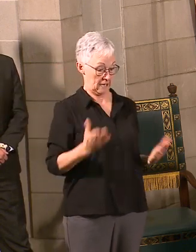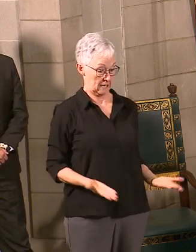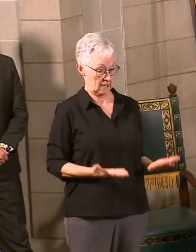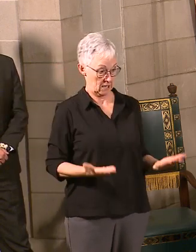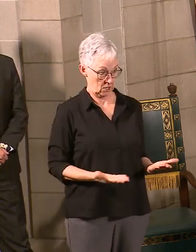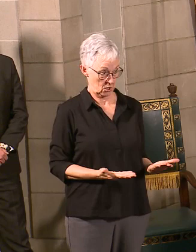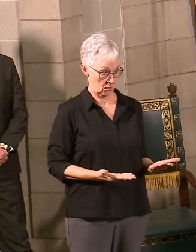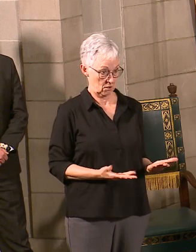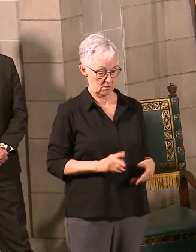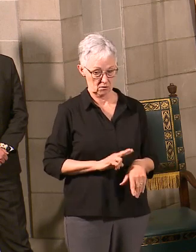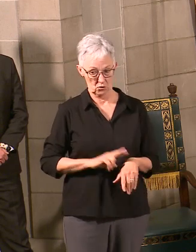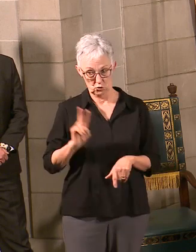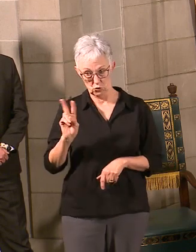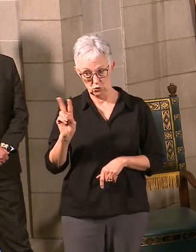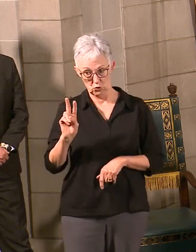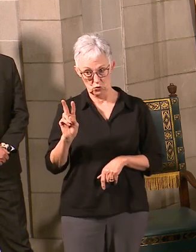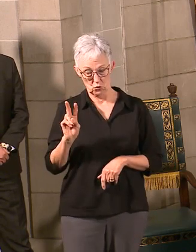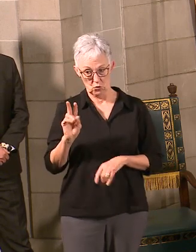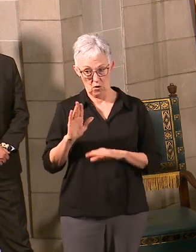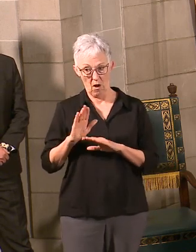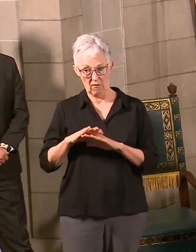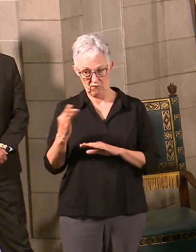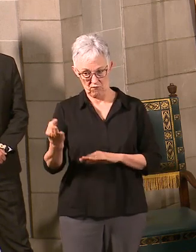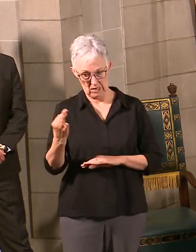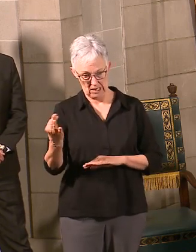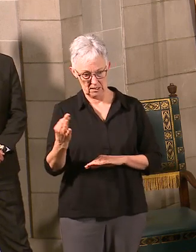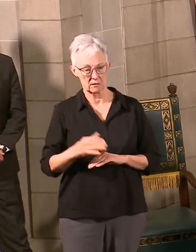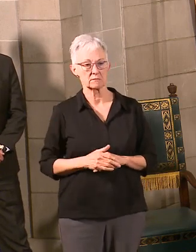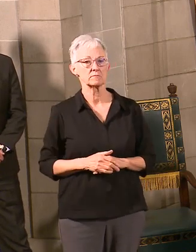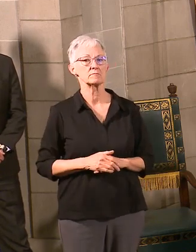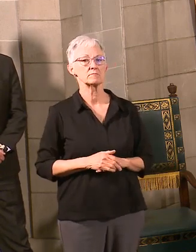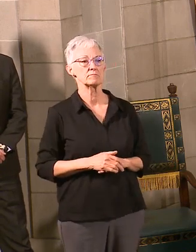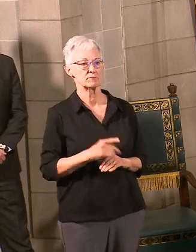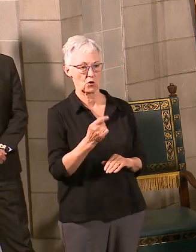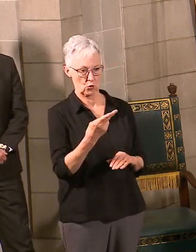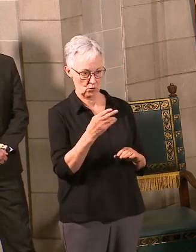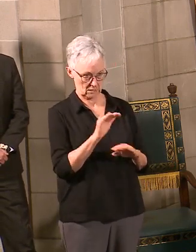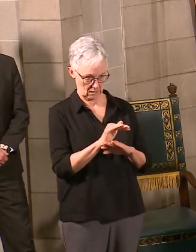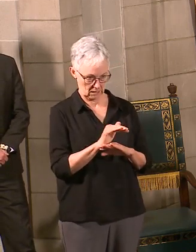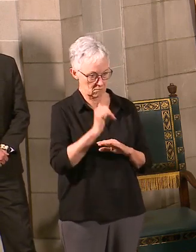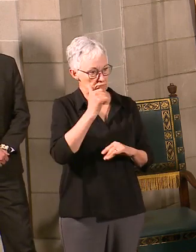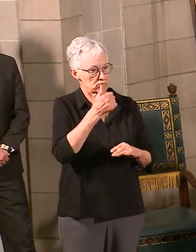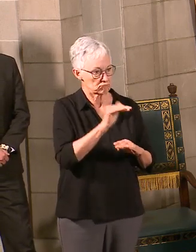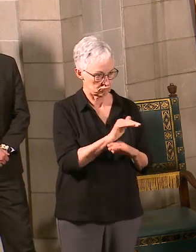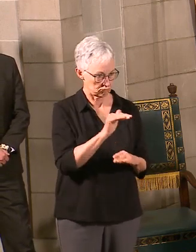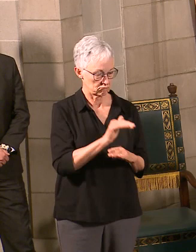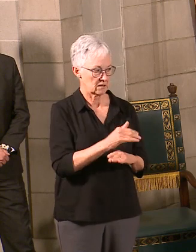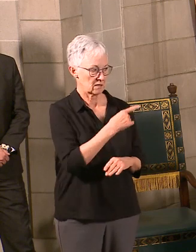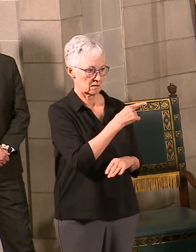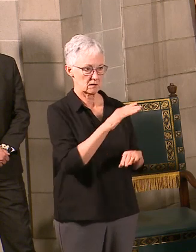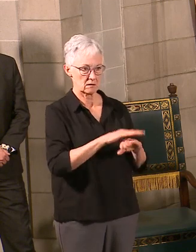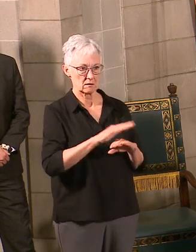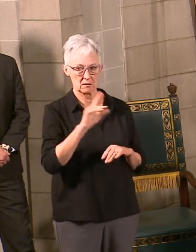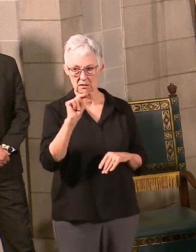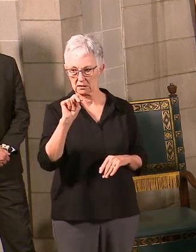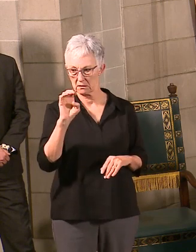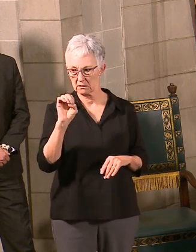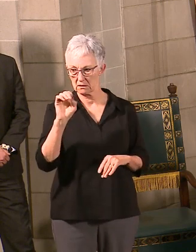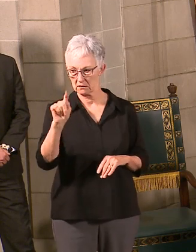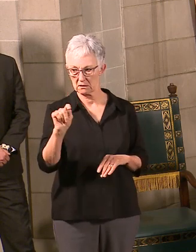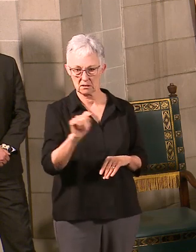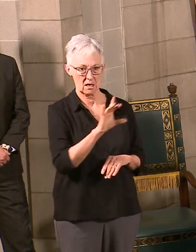Central Time on Friday. And then, of course, Thursday night, tomorrow night, I will be on NET from 8:30